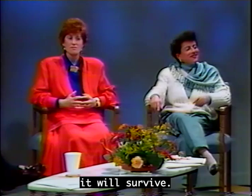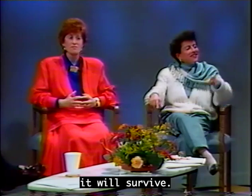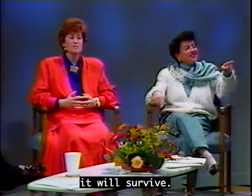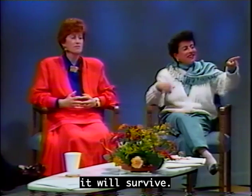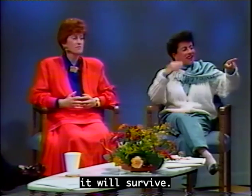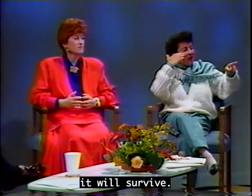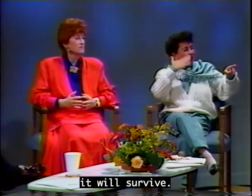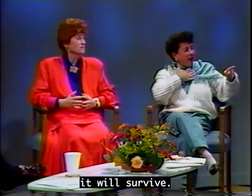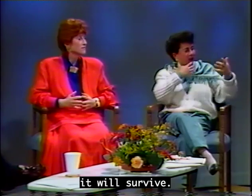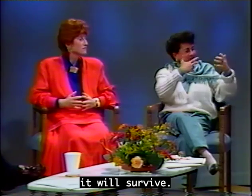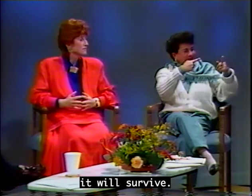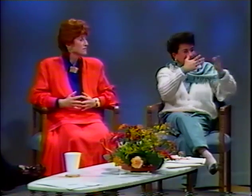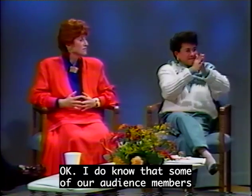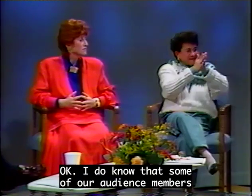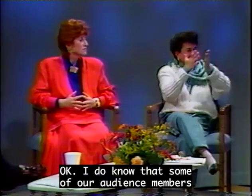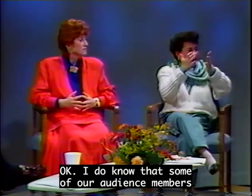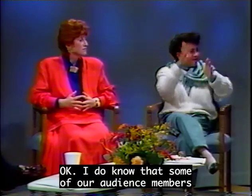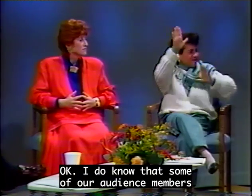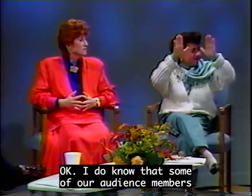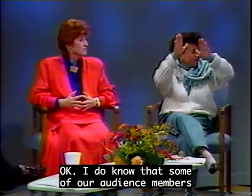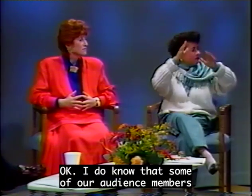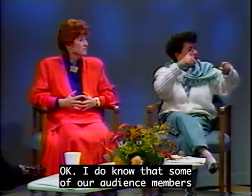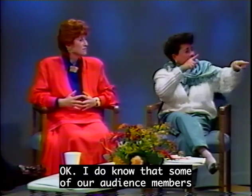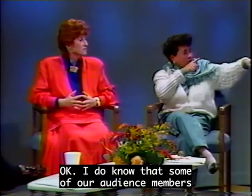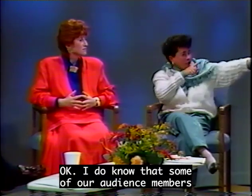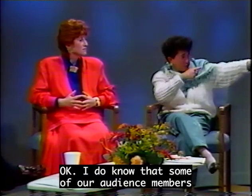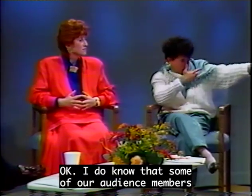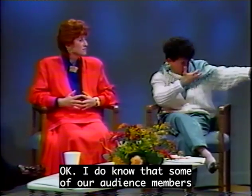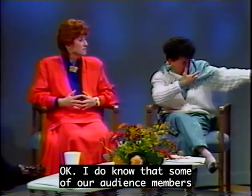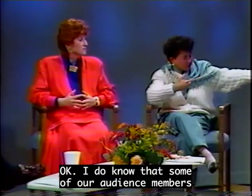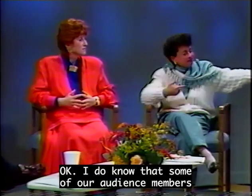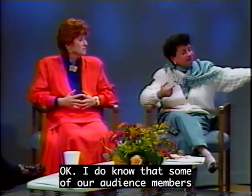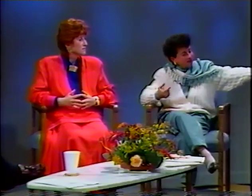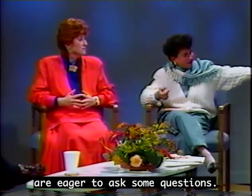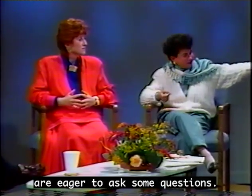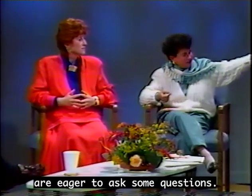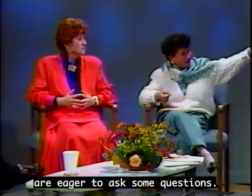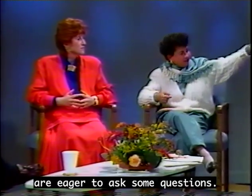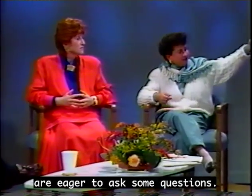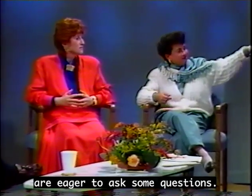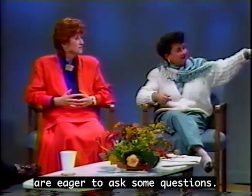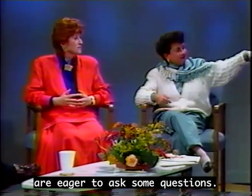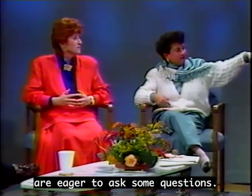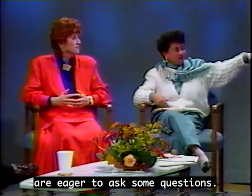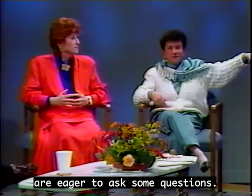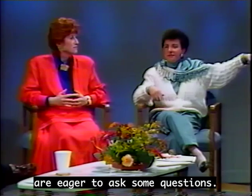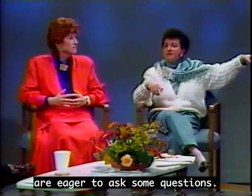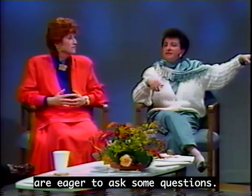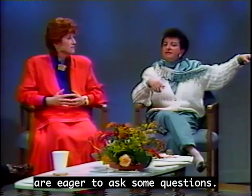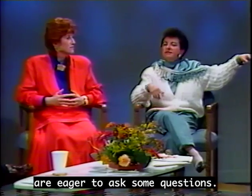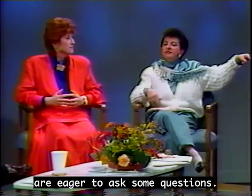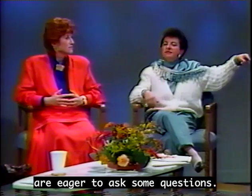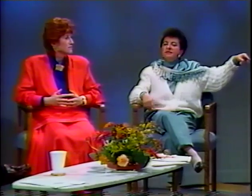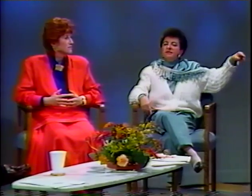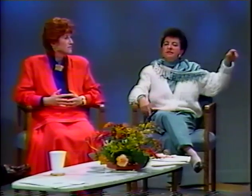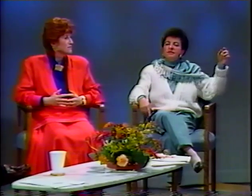will survive. Okay, I do know that some of our audience members are eager to ask some questions.